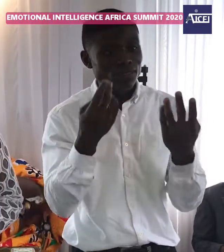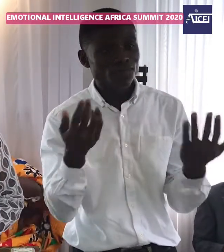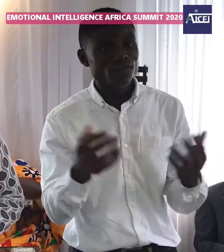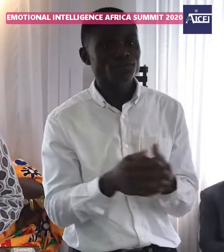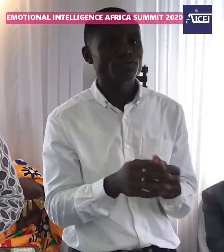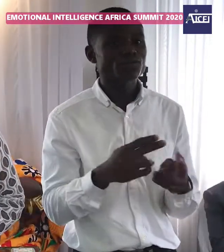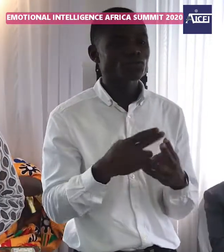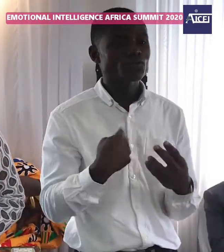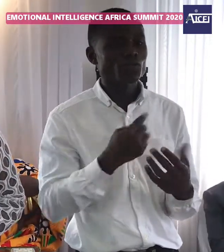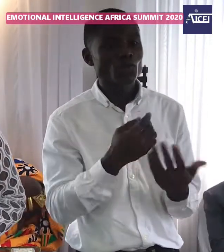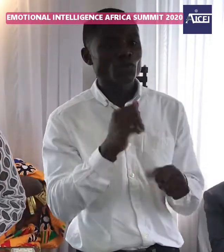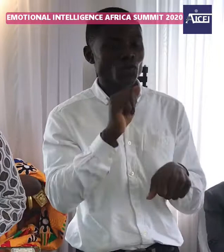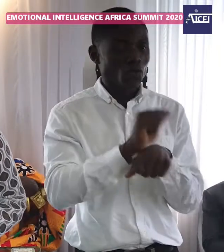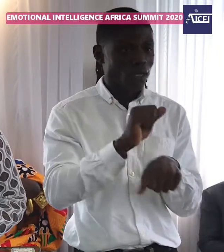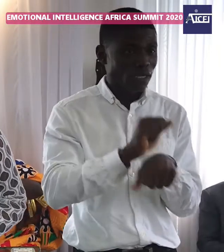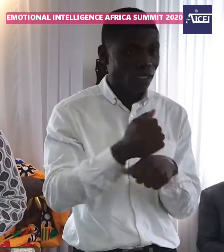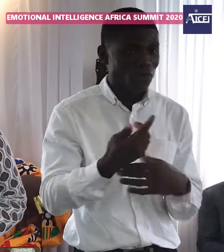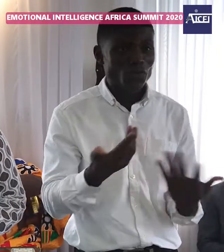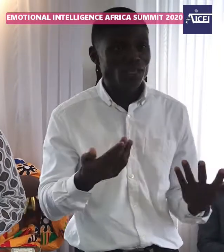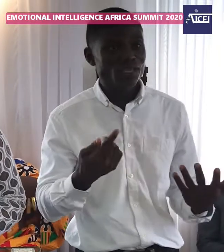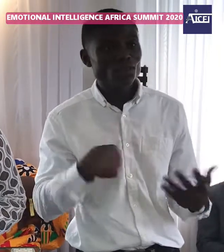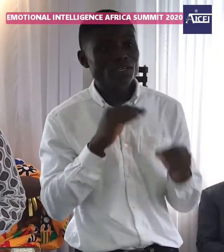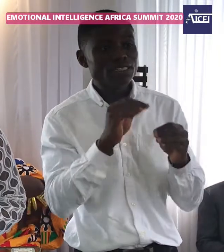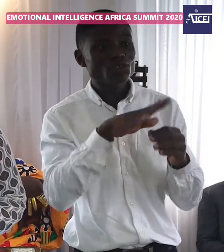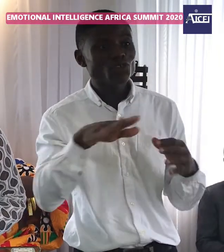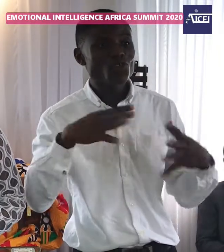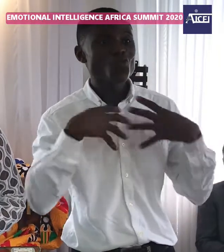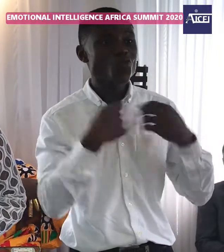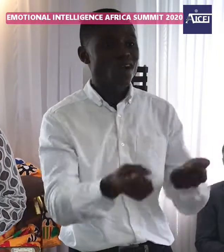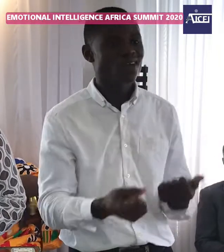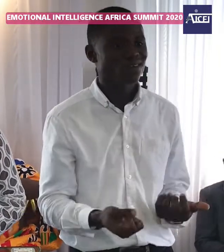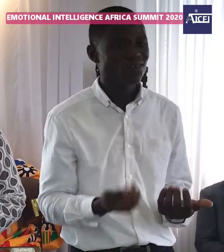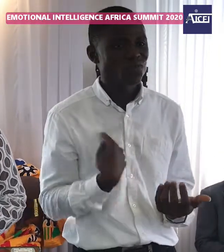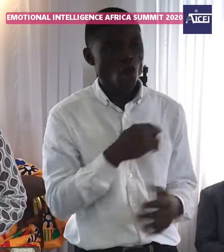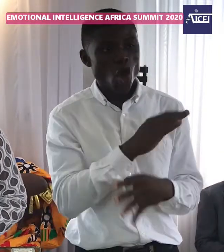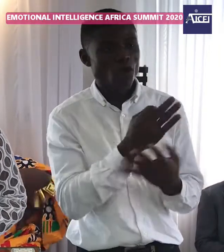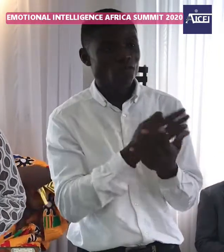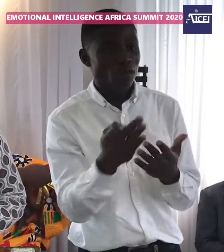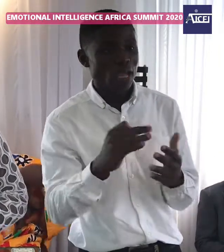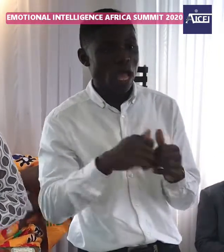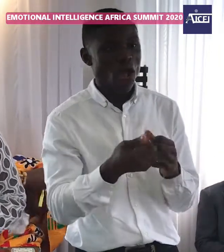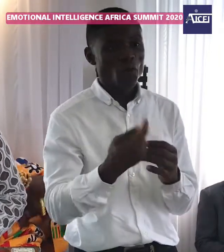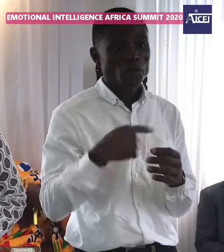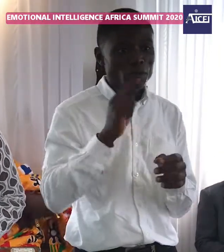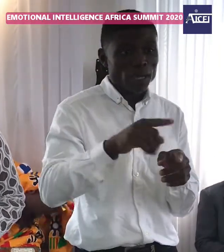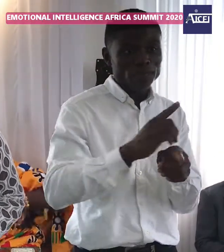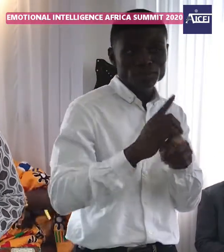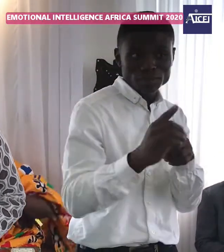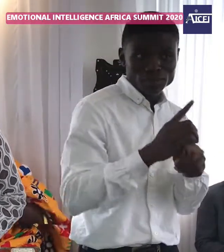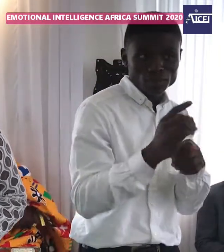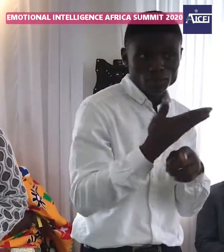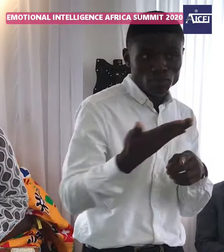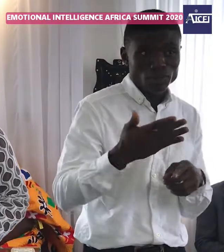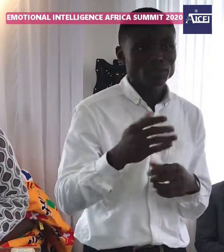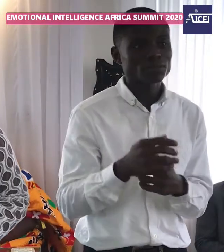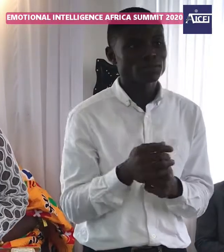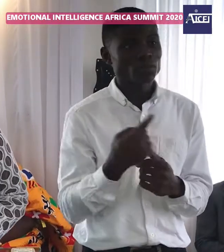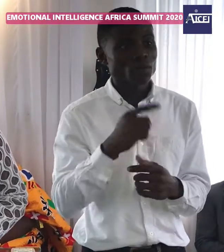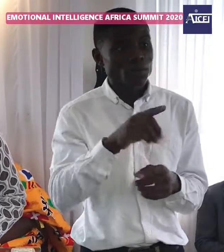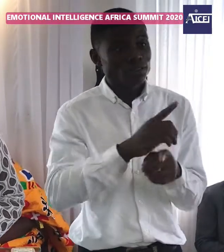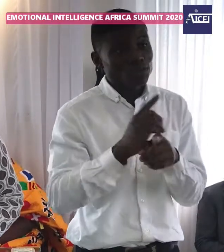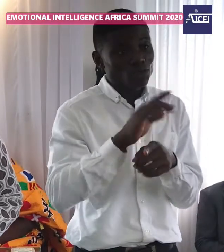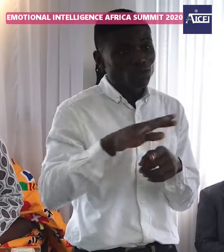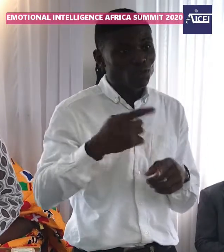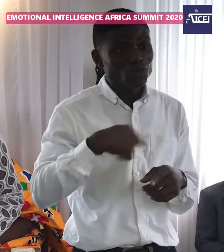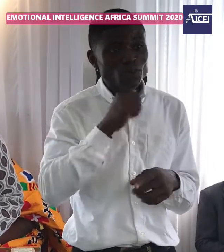are failing woefully in this regard. And also discipline, which is basic part of their